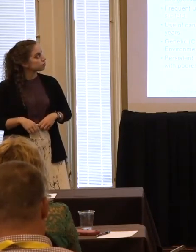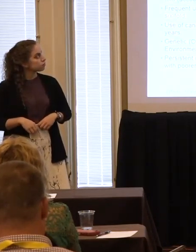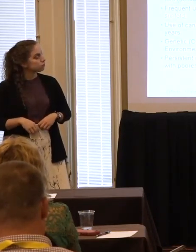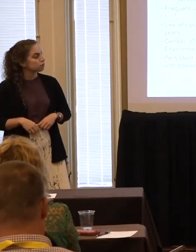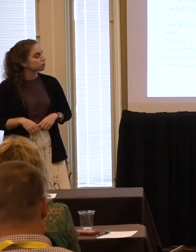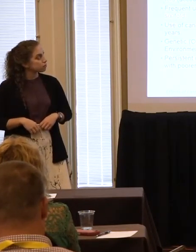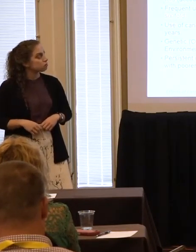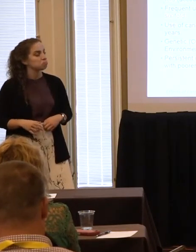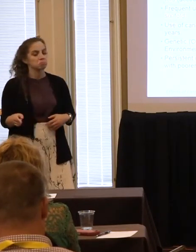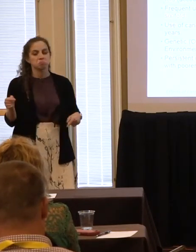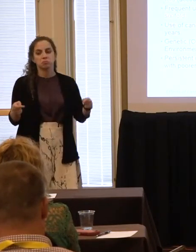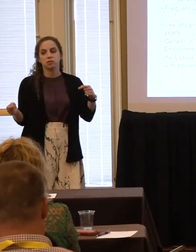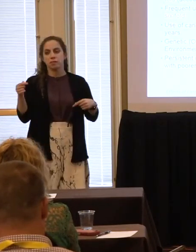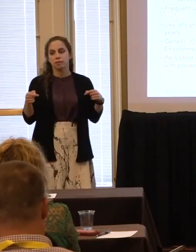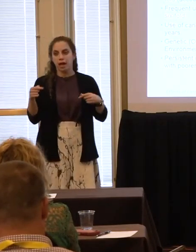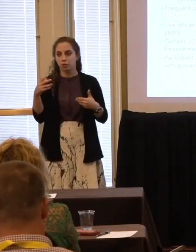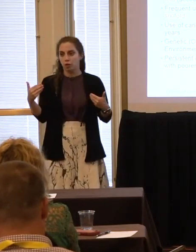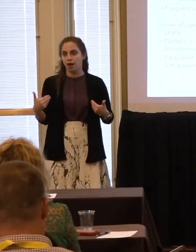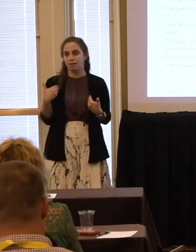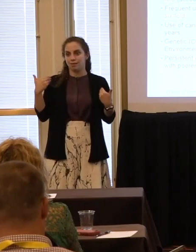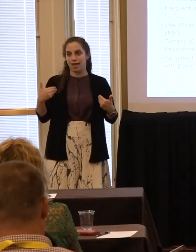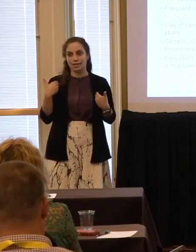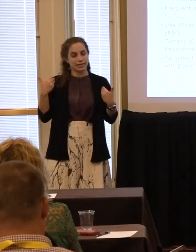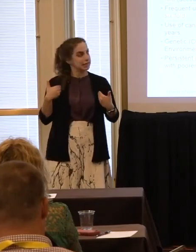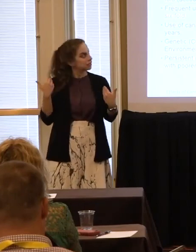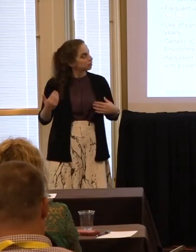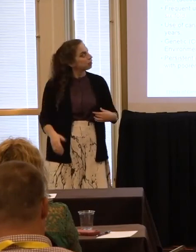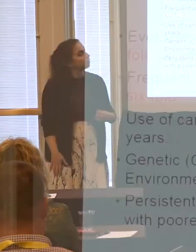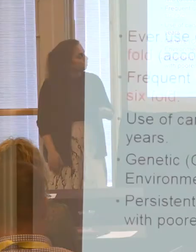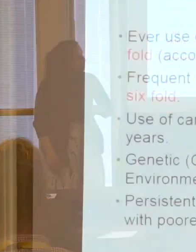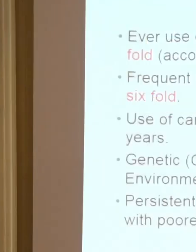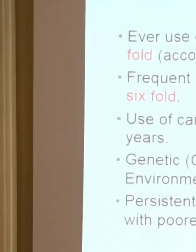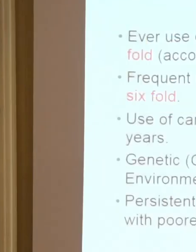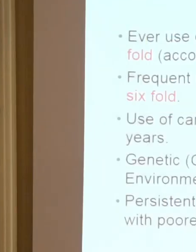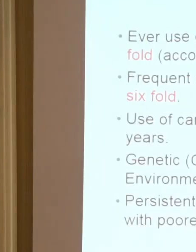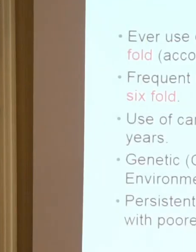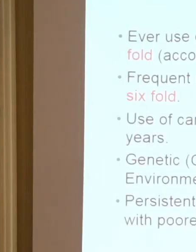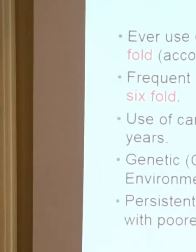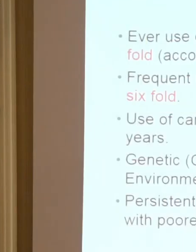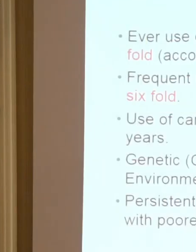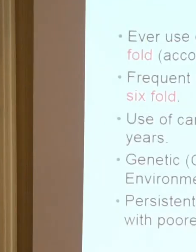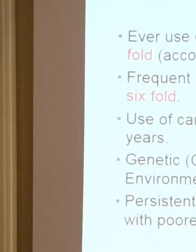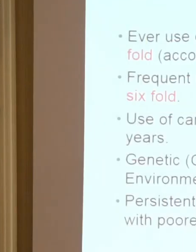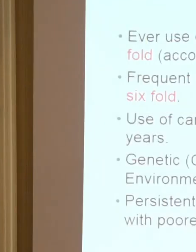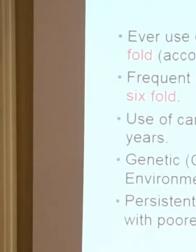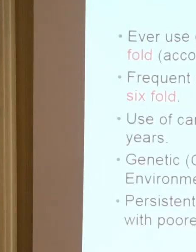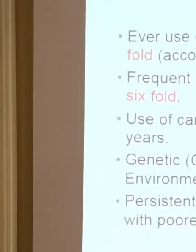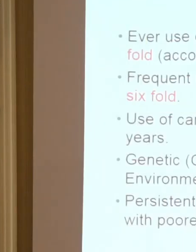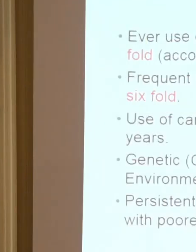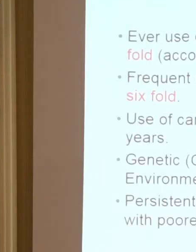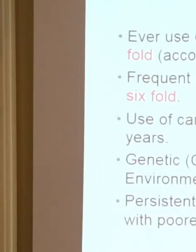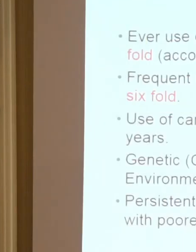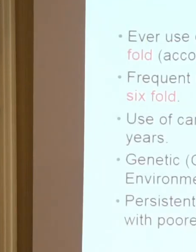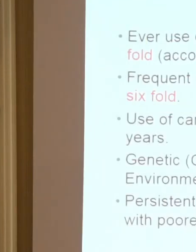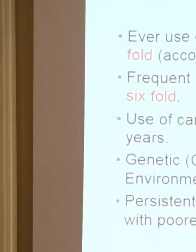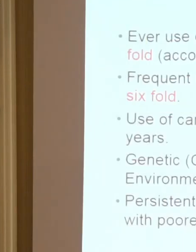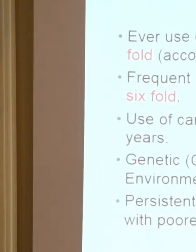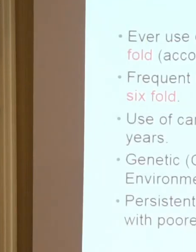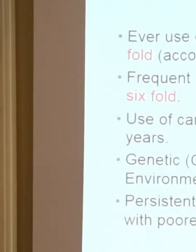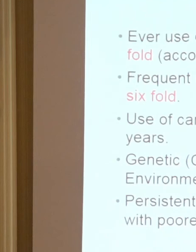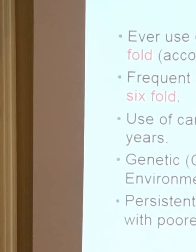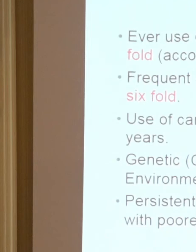coming back to adolescence, so if you look at risk of schizophrenia specifically during adolescence